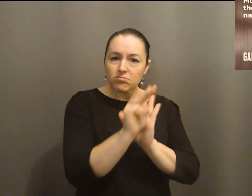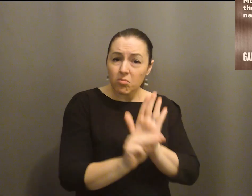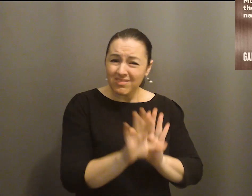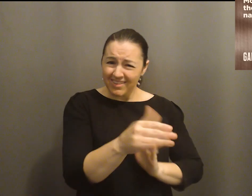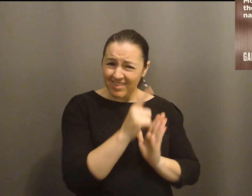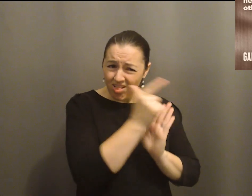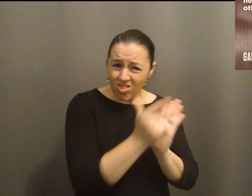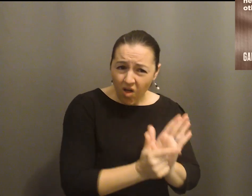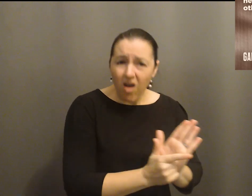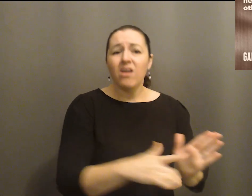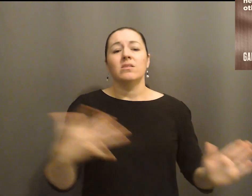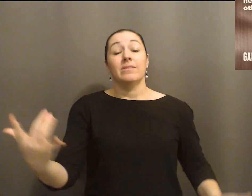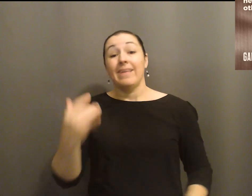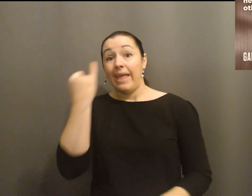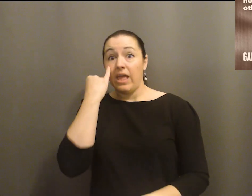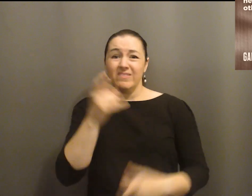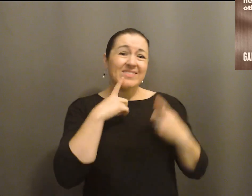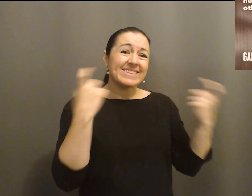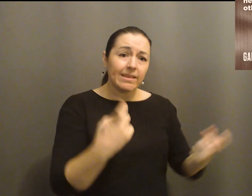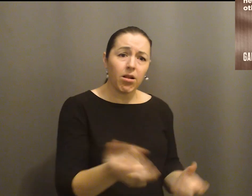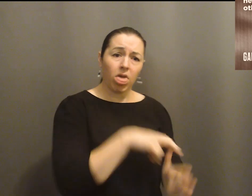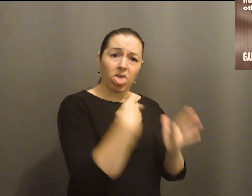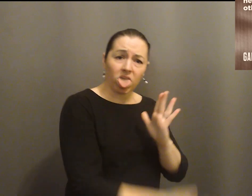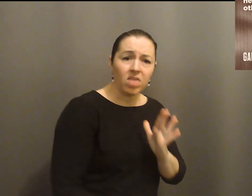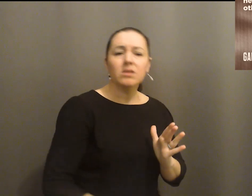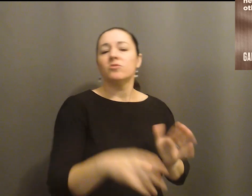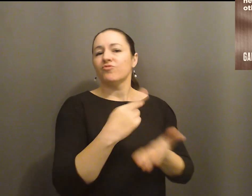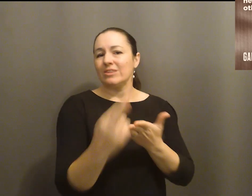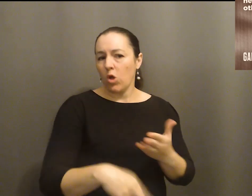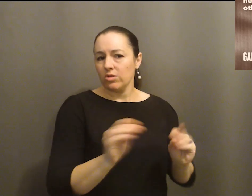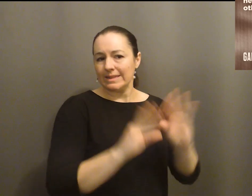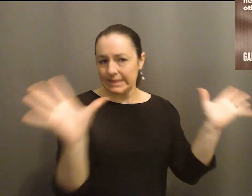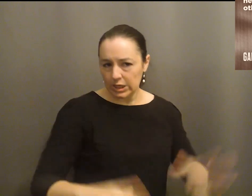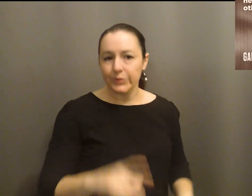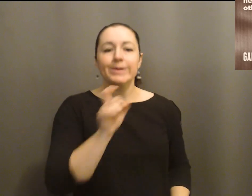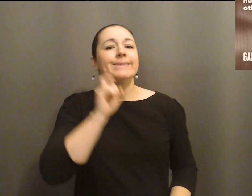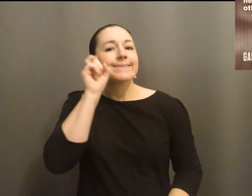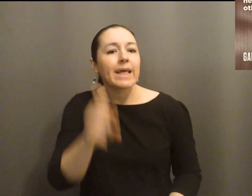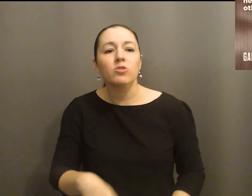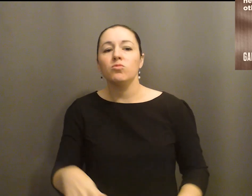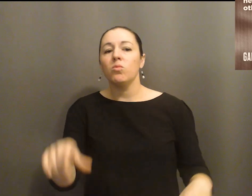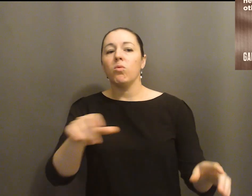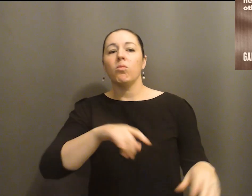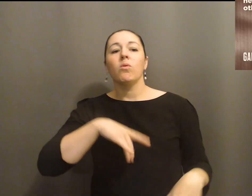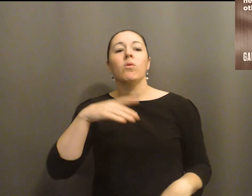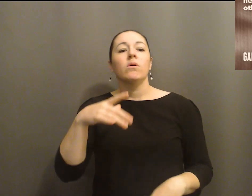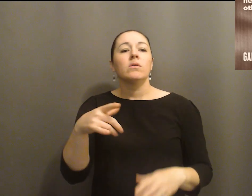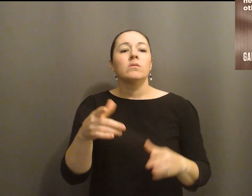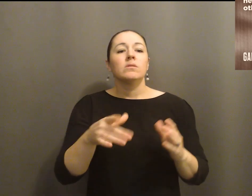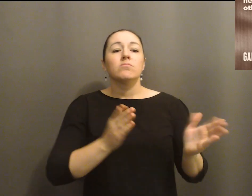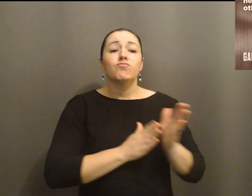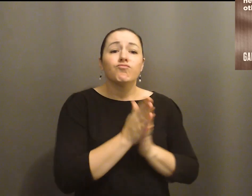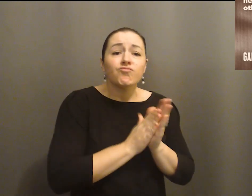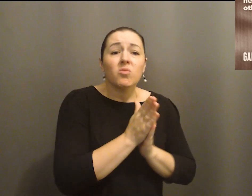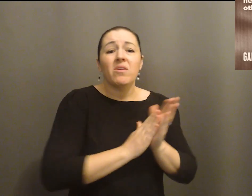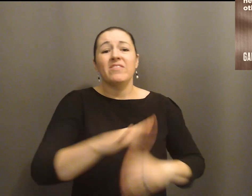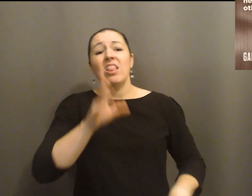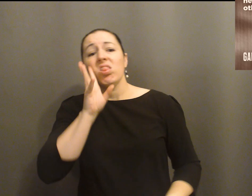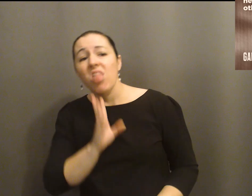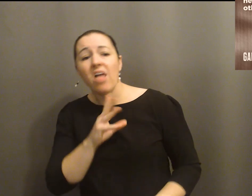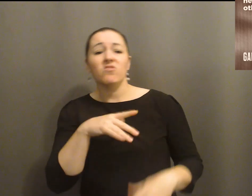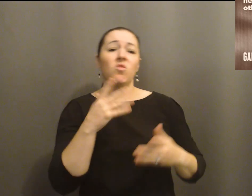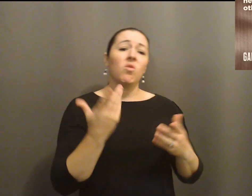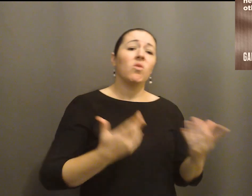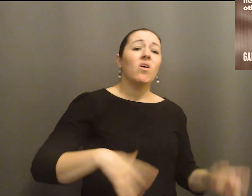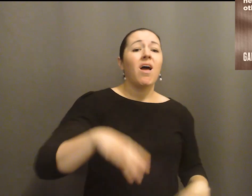of your sinful nature The results are very clear Watch this list Sexual immorality Impurity Lustful pleasures Idolatry